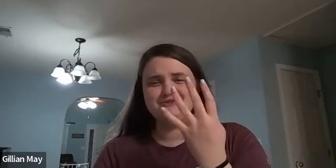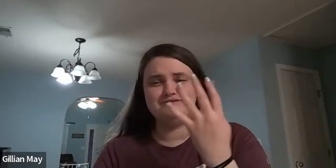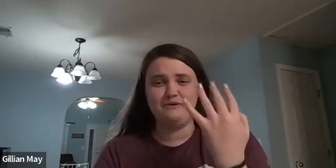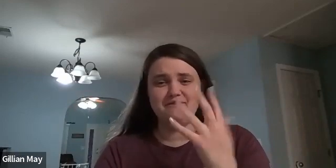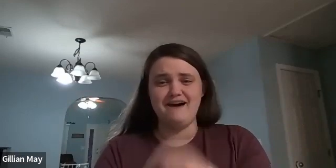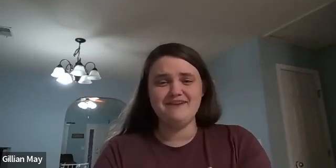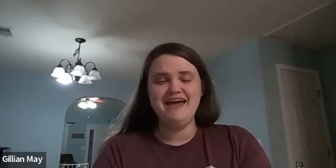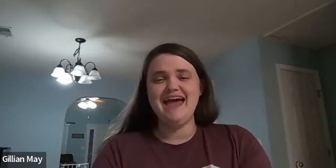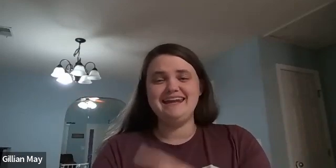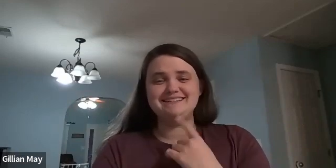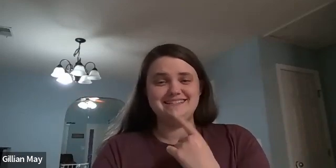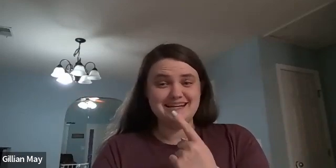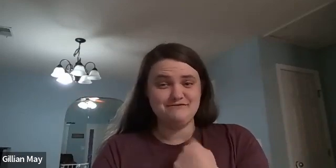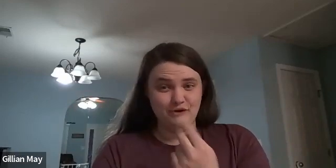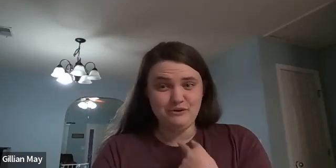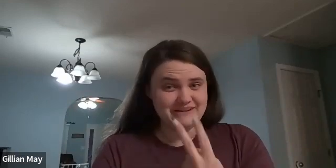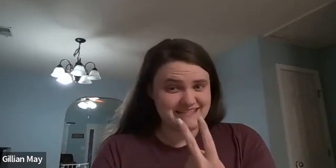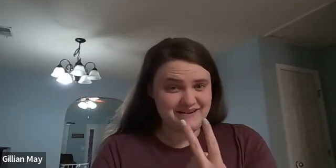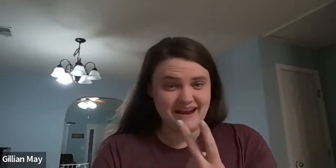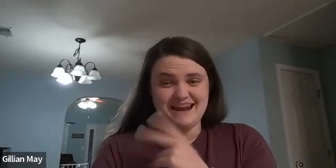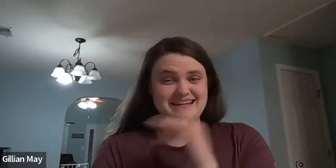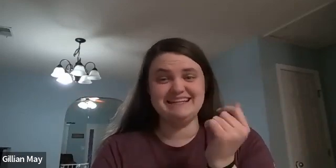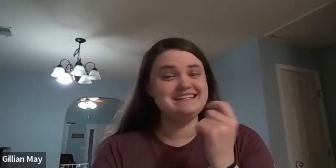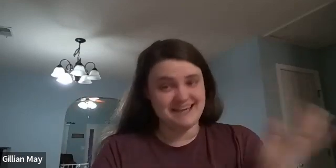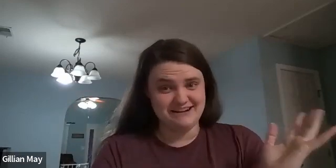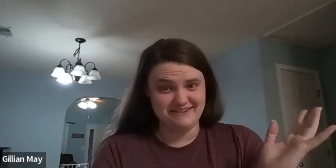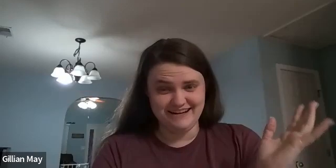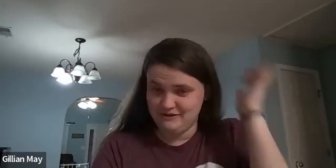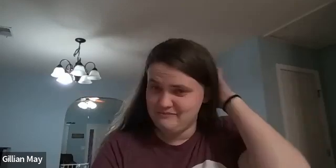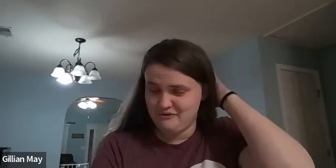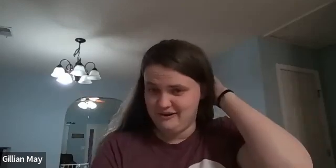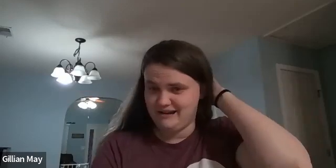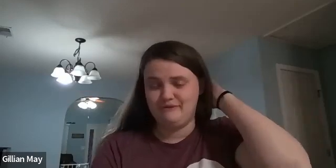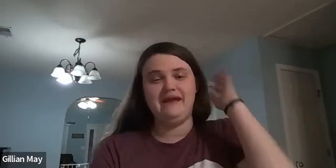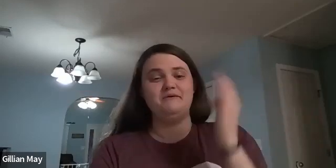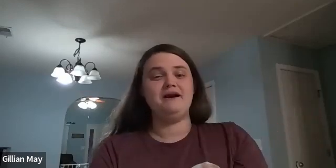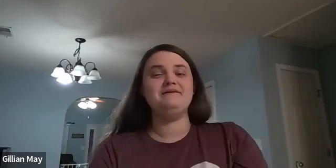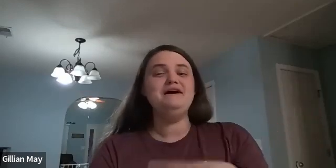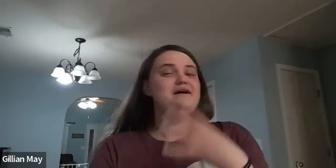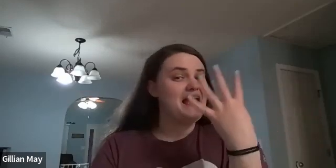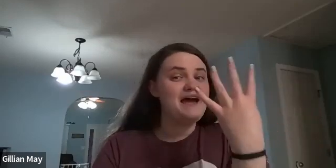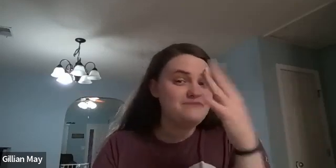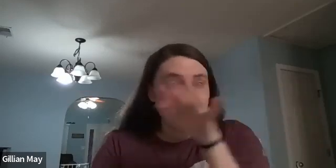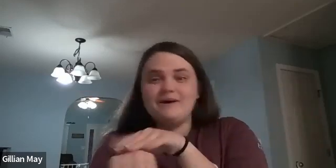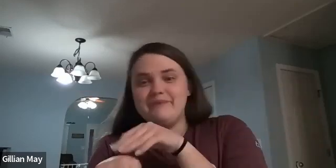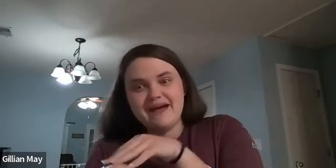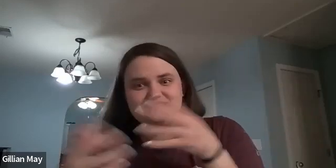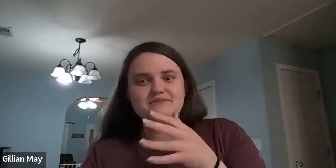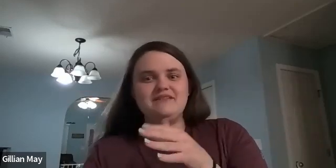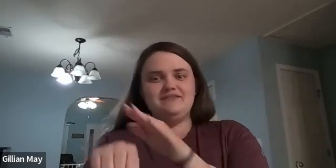between 4 or 5 and it didn't vocally say it right and it didn't sign it right either. Both went kind of haywire, but I have 4 pets, something like